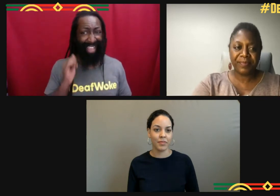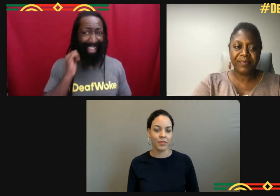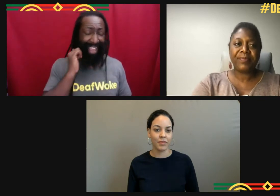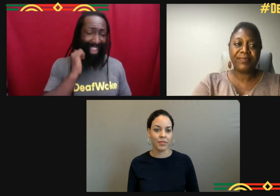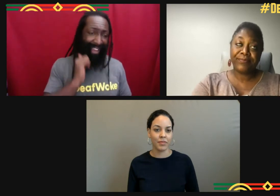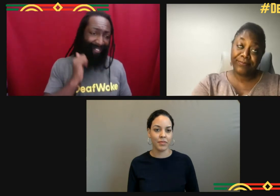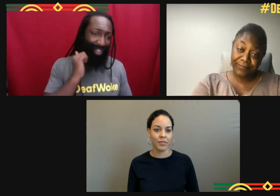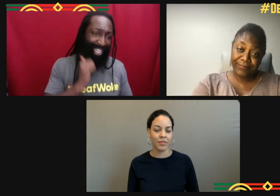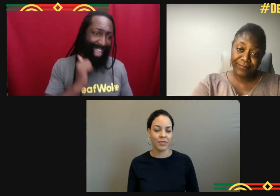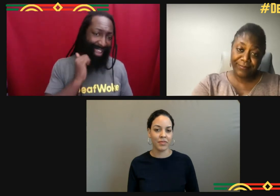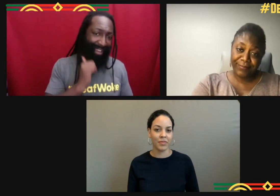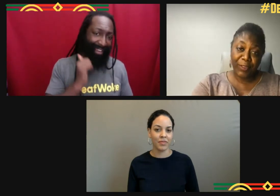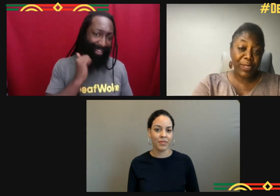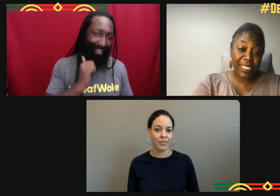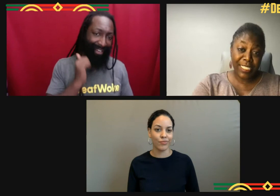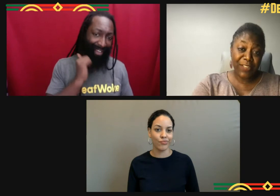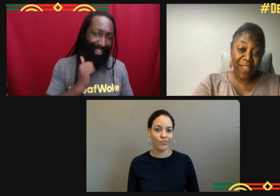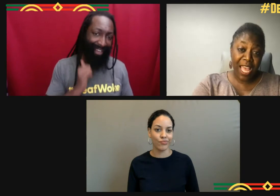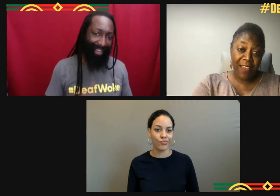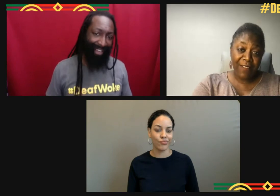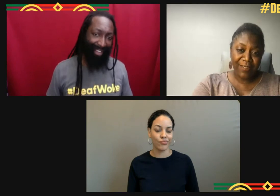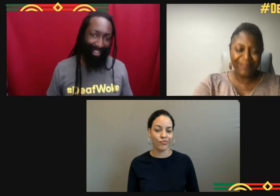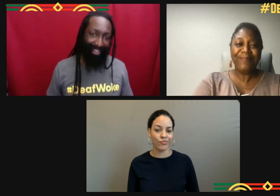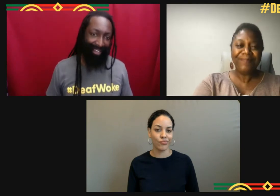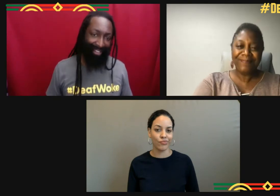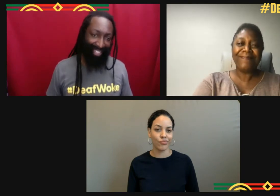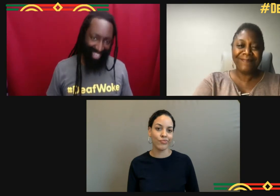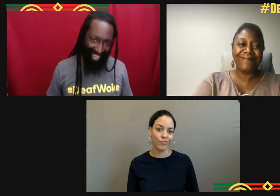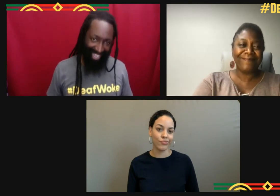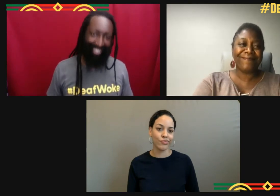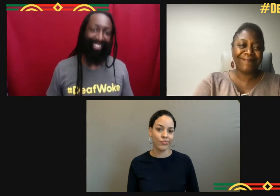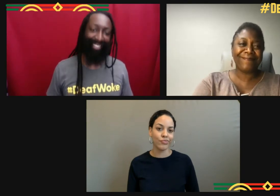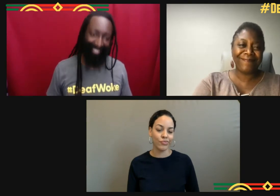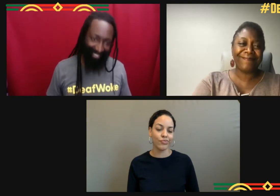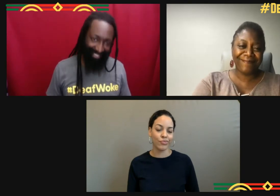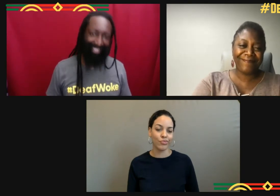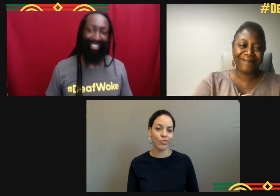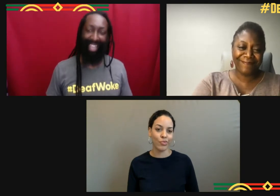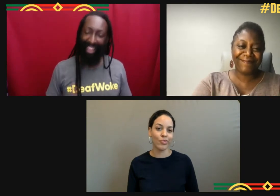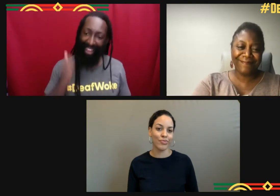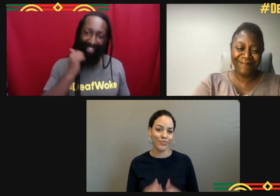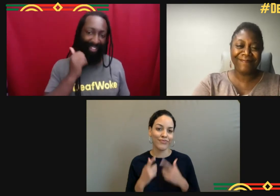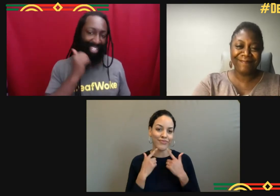month. I mean, really, Black history is every day.